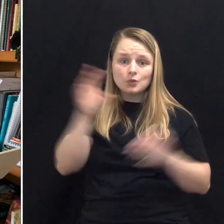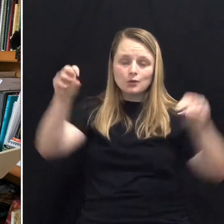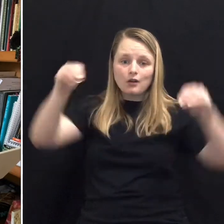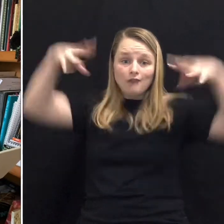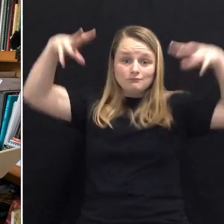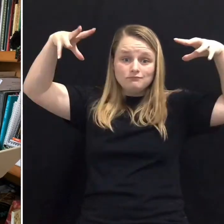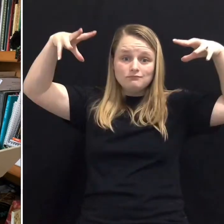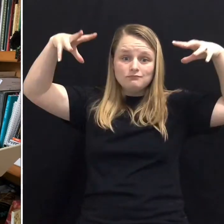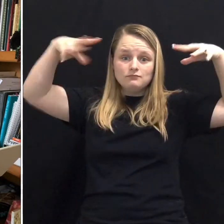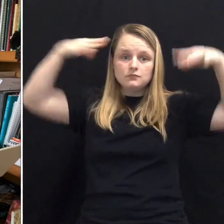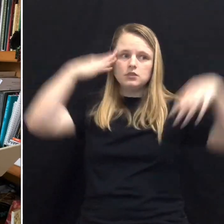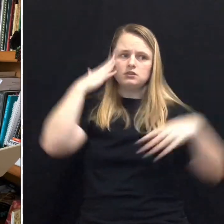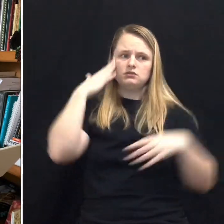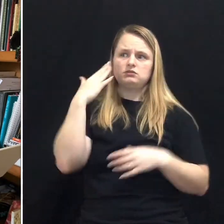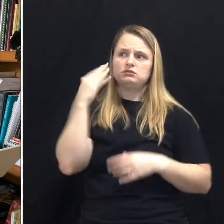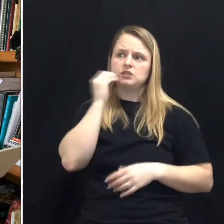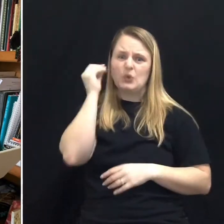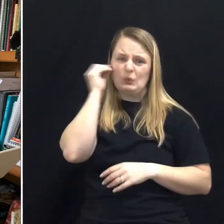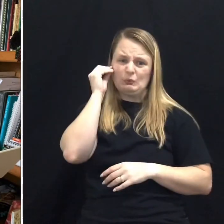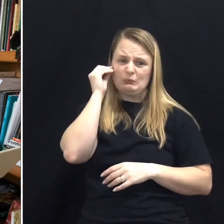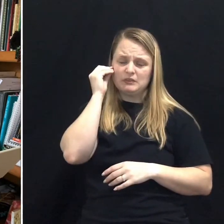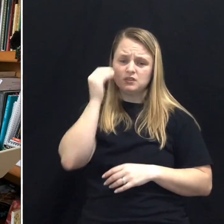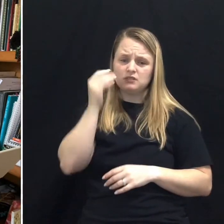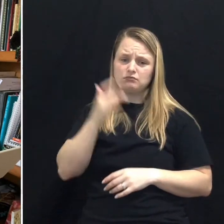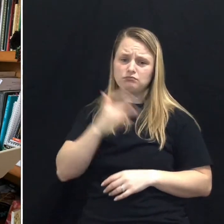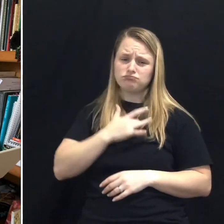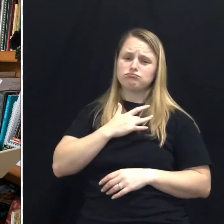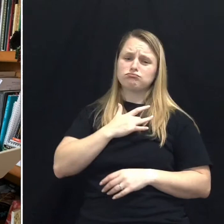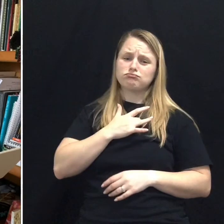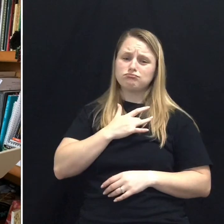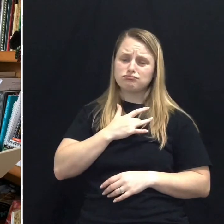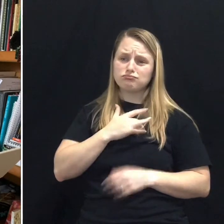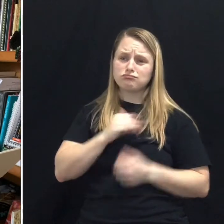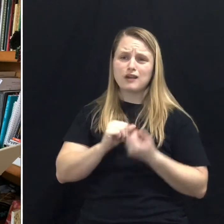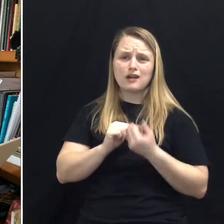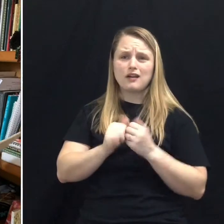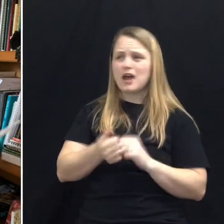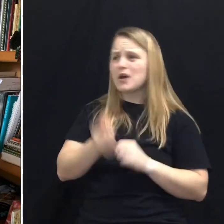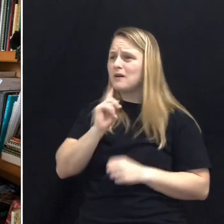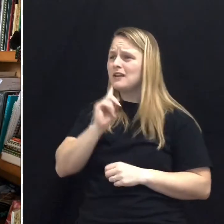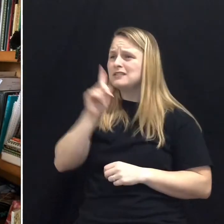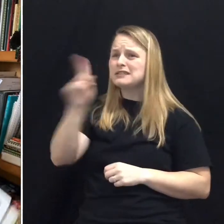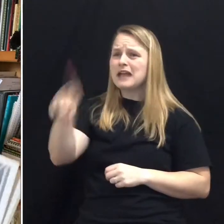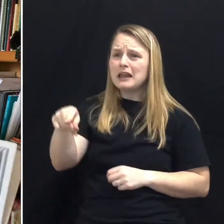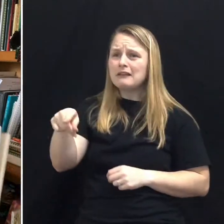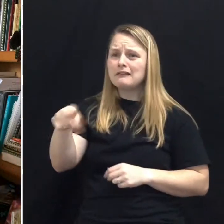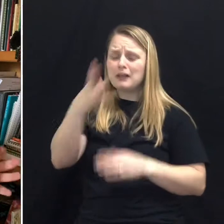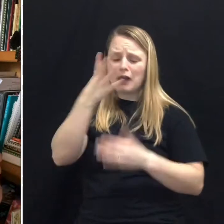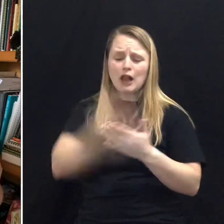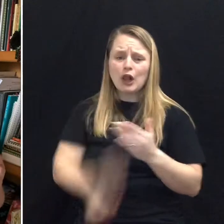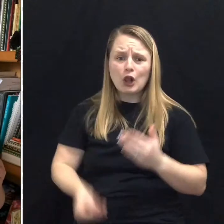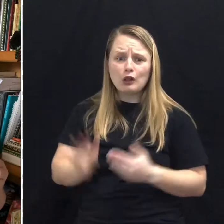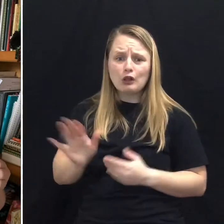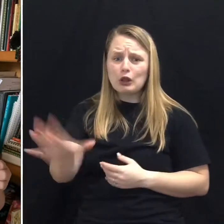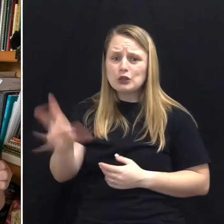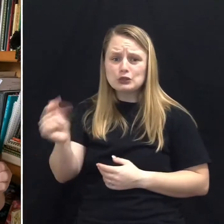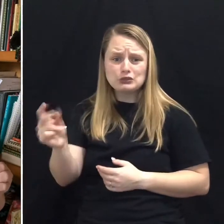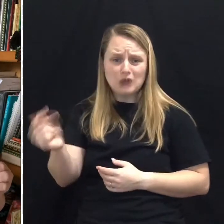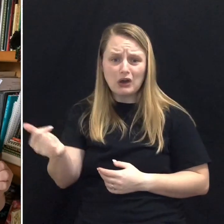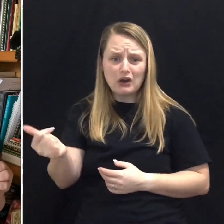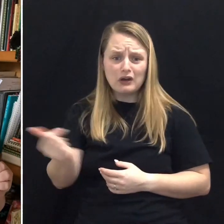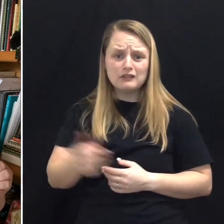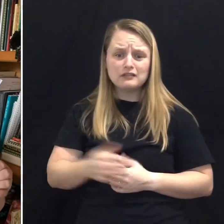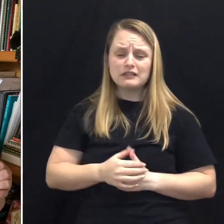must be home. With a heavy heart, he approached the door, wondering how Miss Hester would take